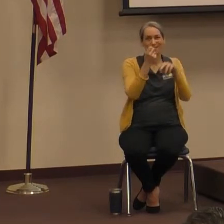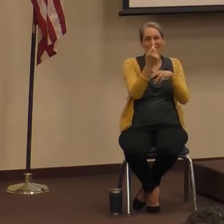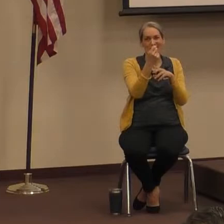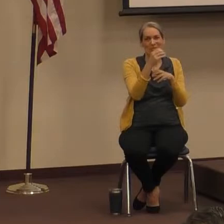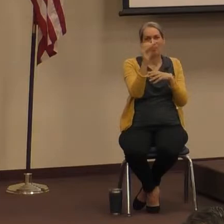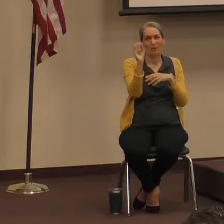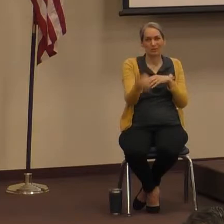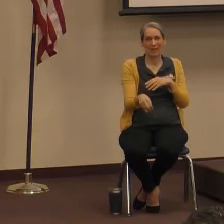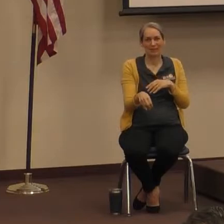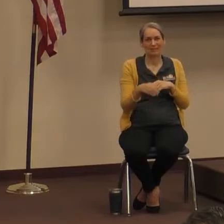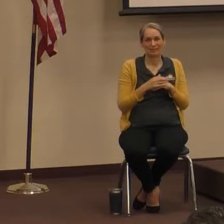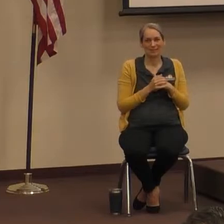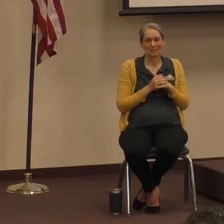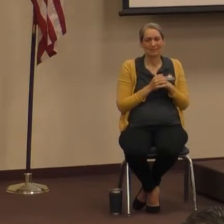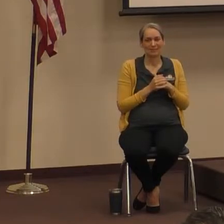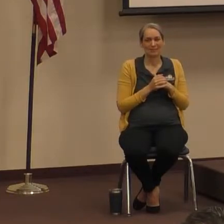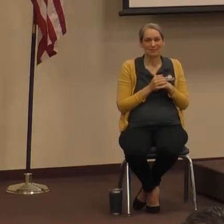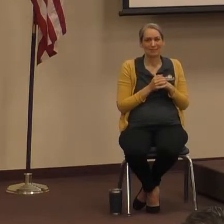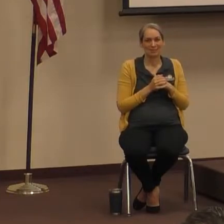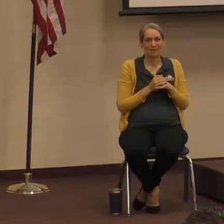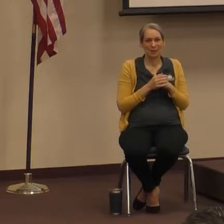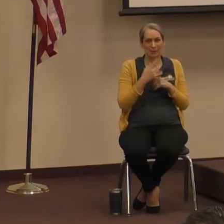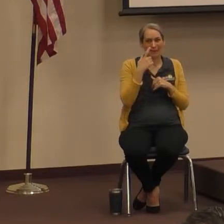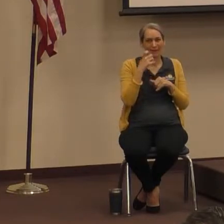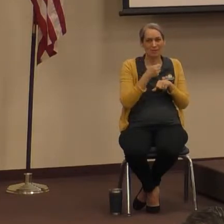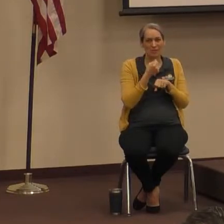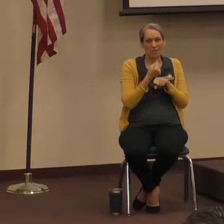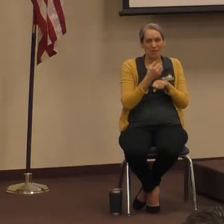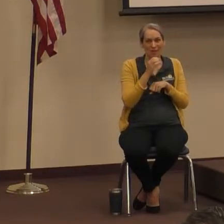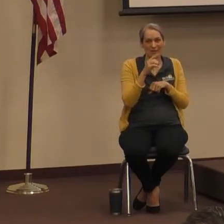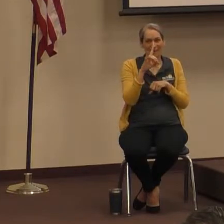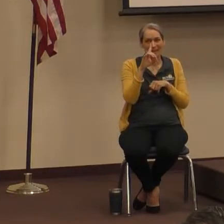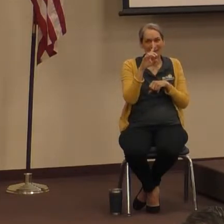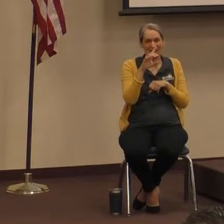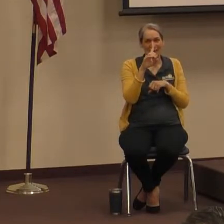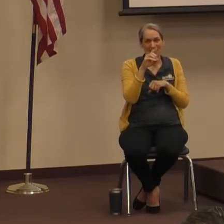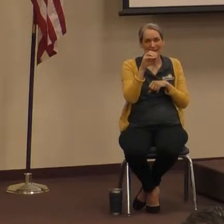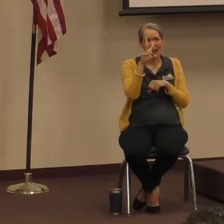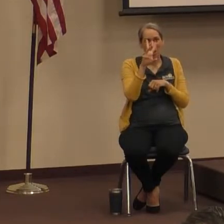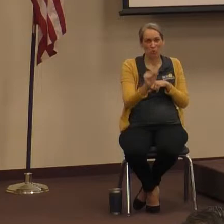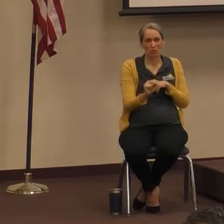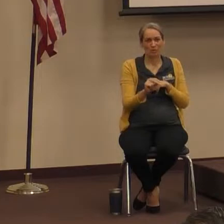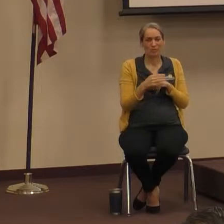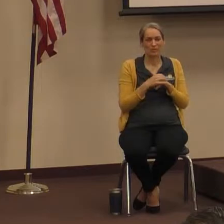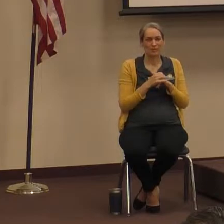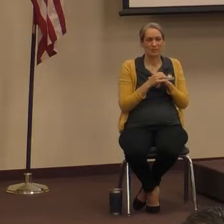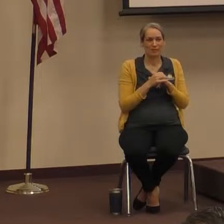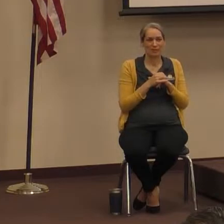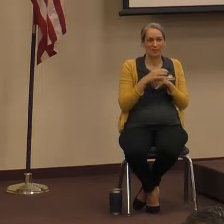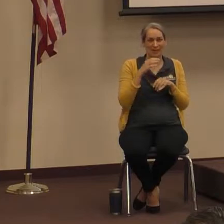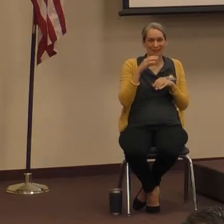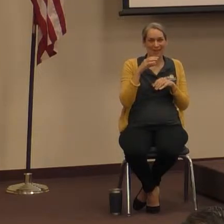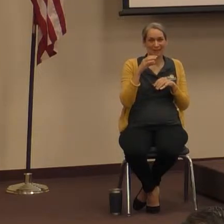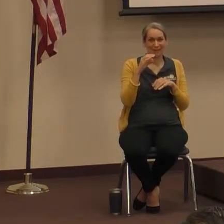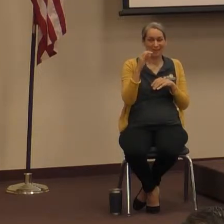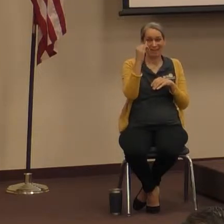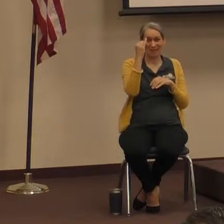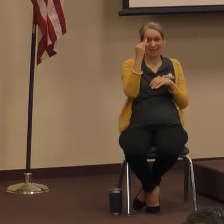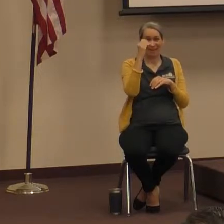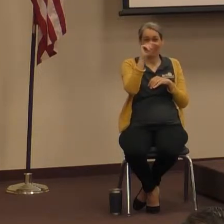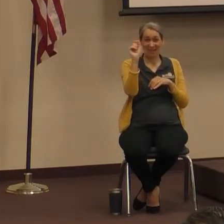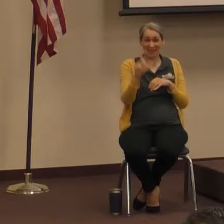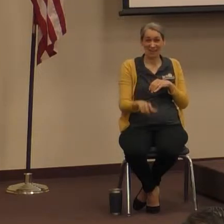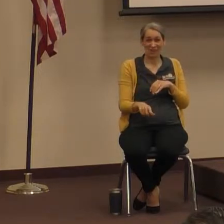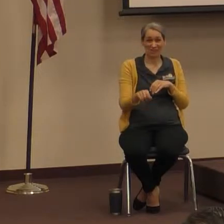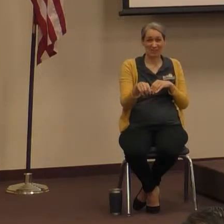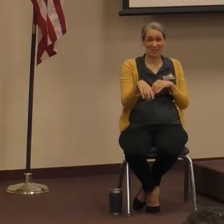COVID lockdown. They were giving free memberships in Italy, France, and Spain. Traffic increased. In Italy, 50% or 57%.